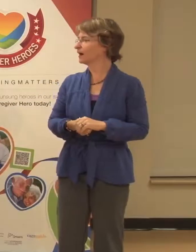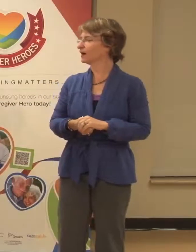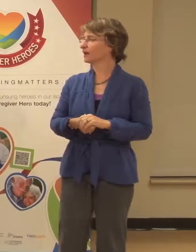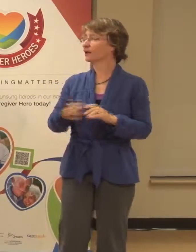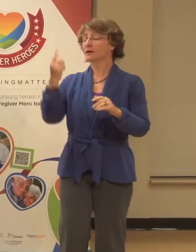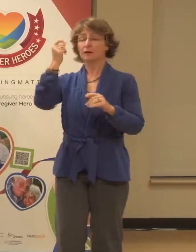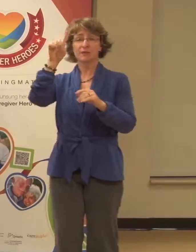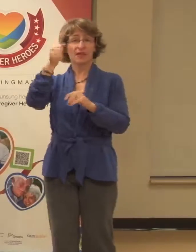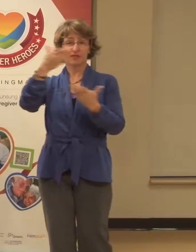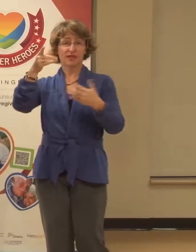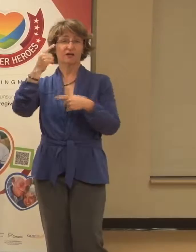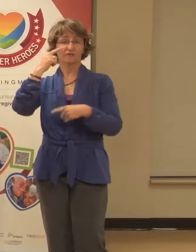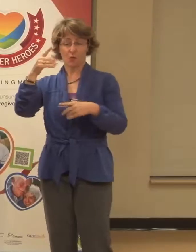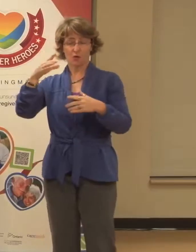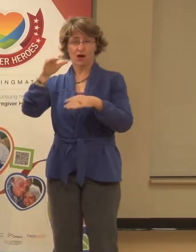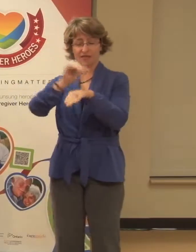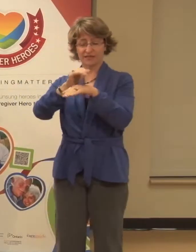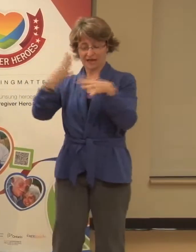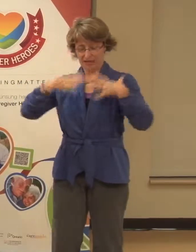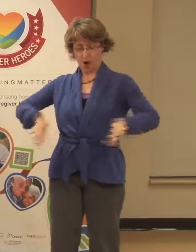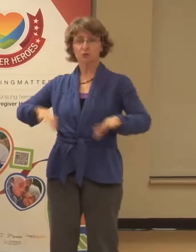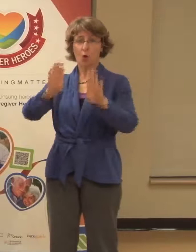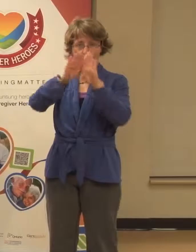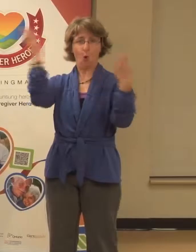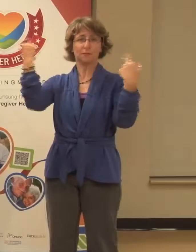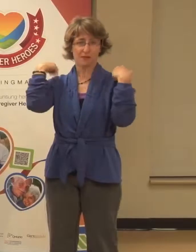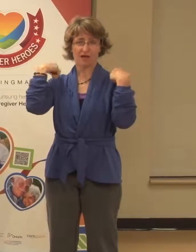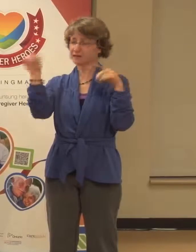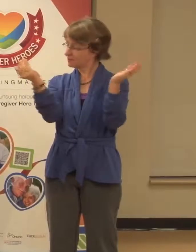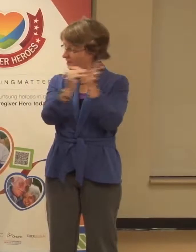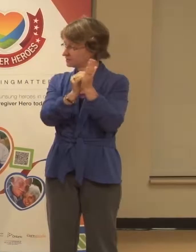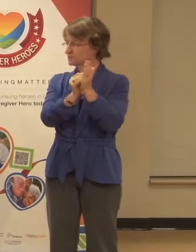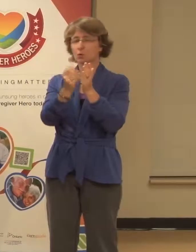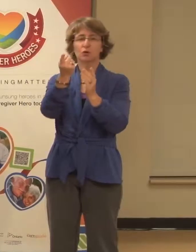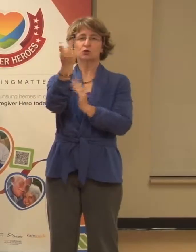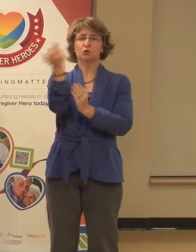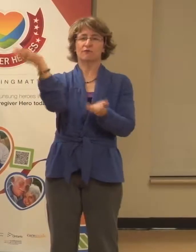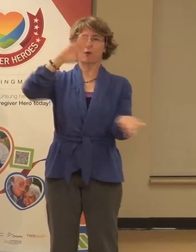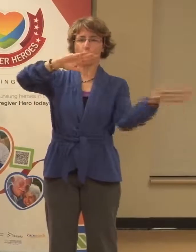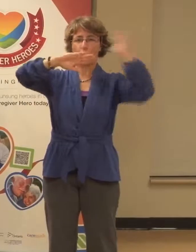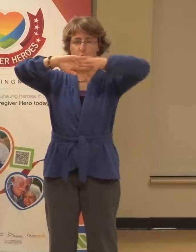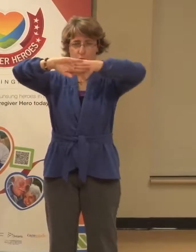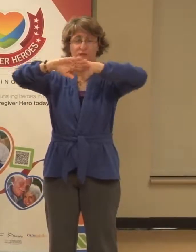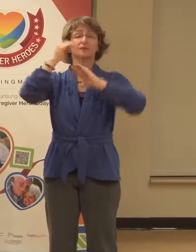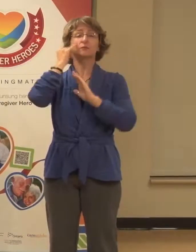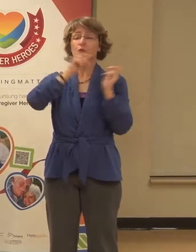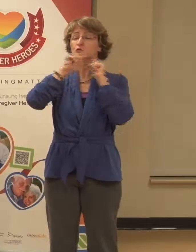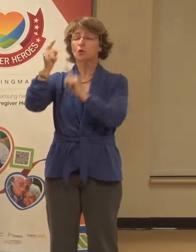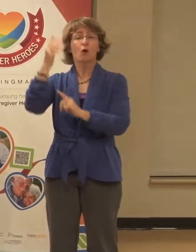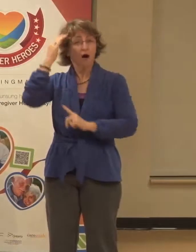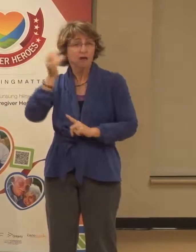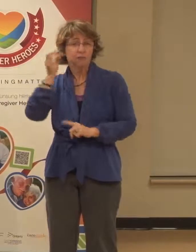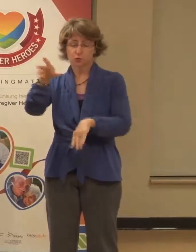The other thing the nightgown does, it's open back again. So it's got two folds. When you go to the hospital or you're